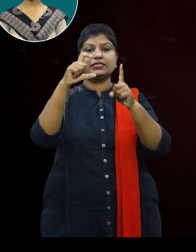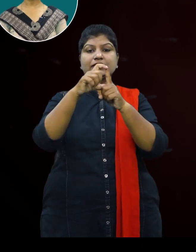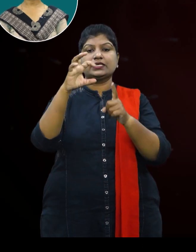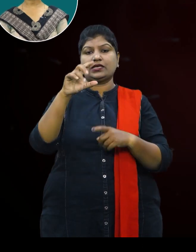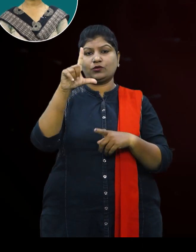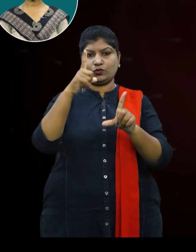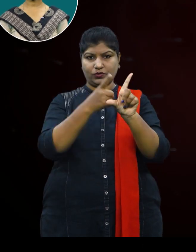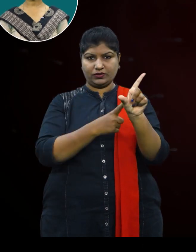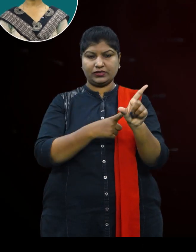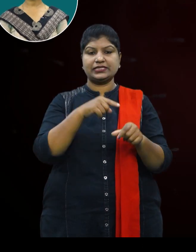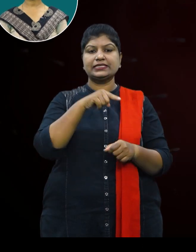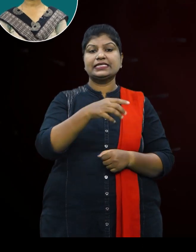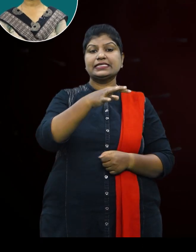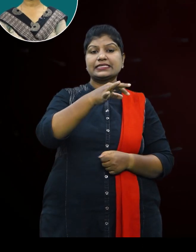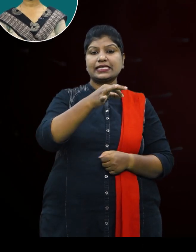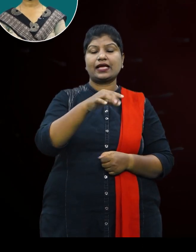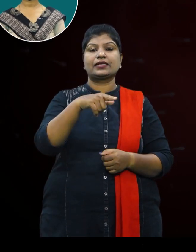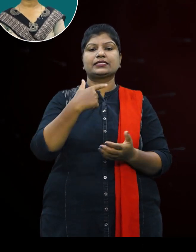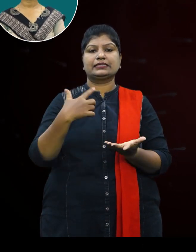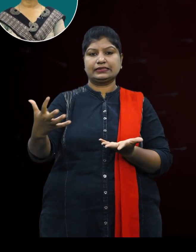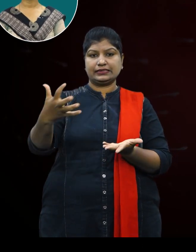a cell was collected